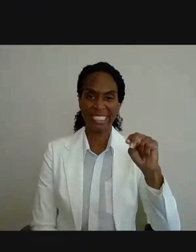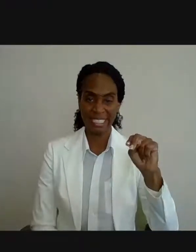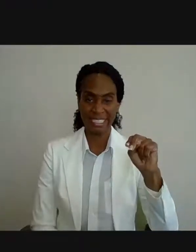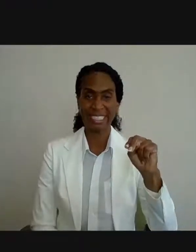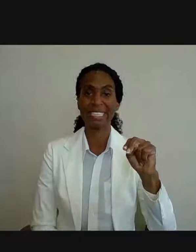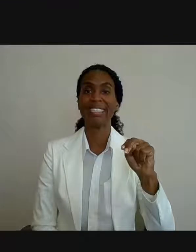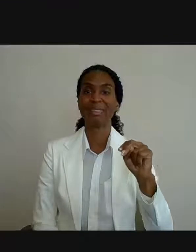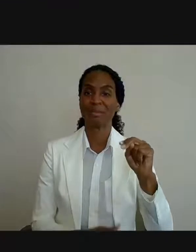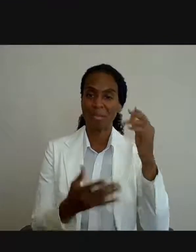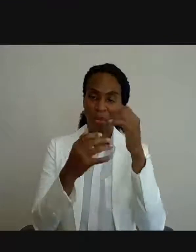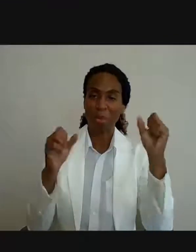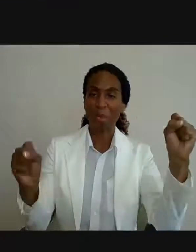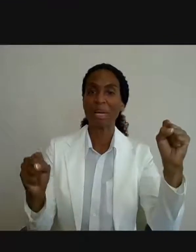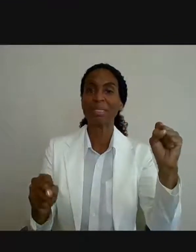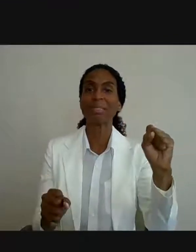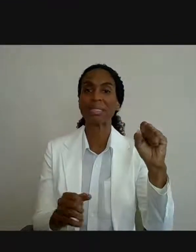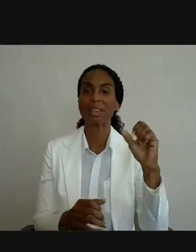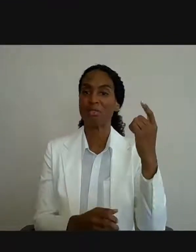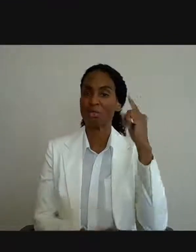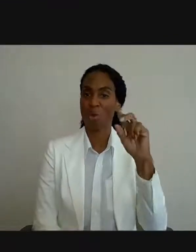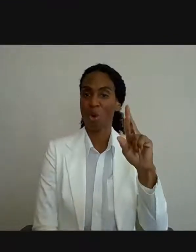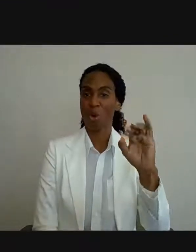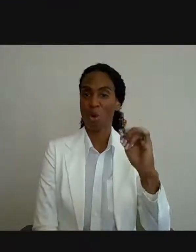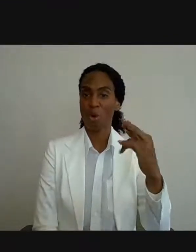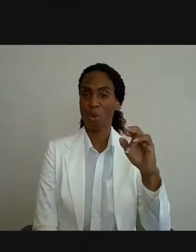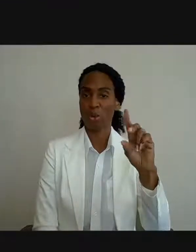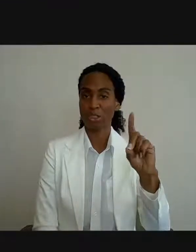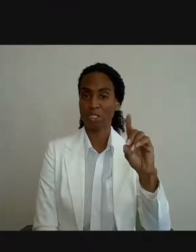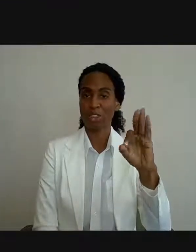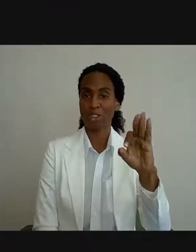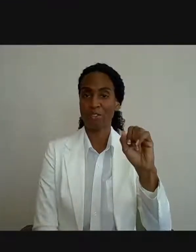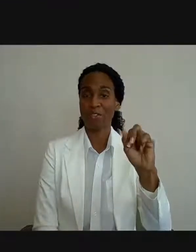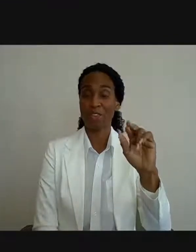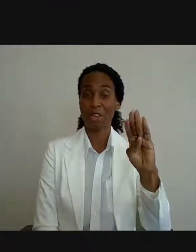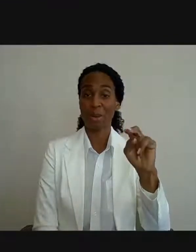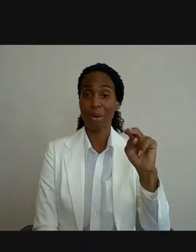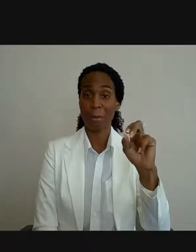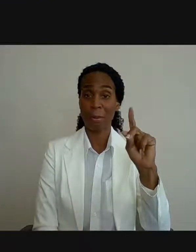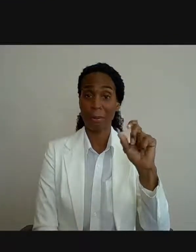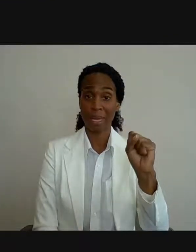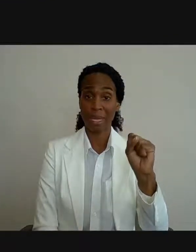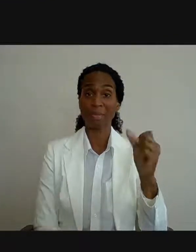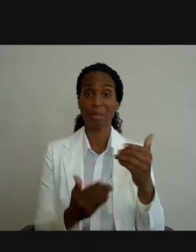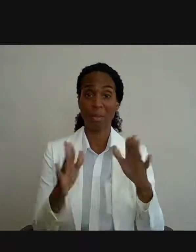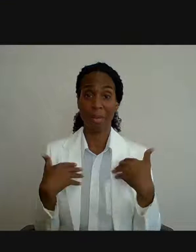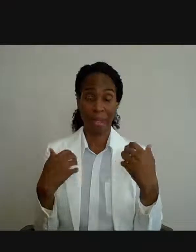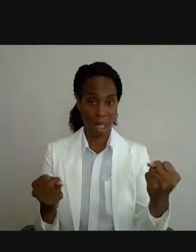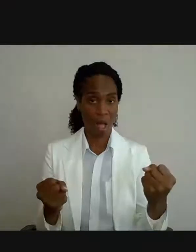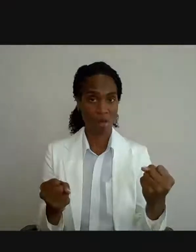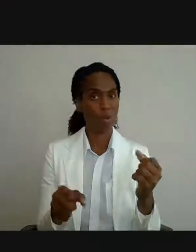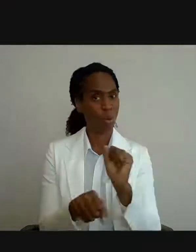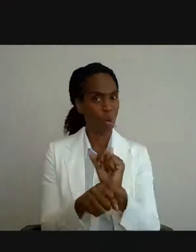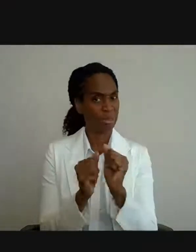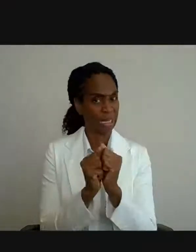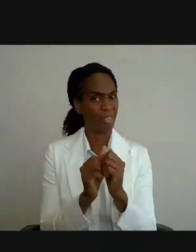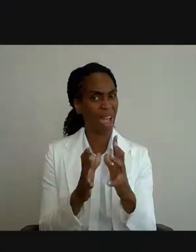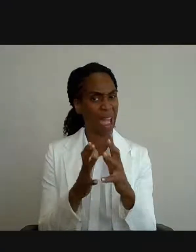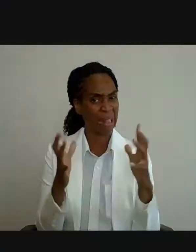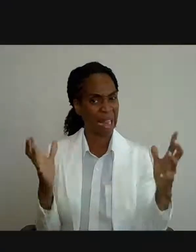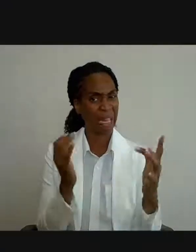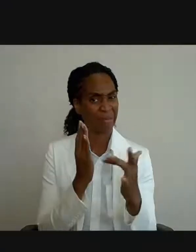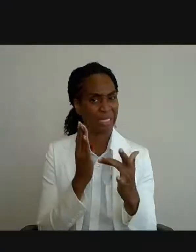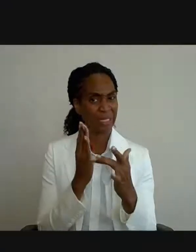Fairbanks School of Public Health. We've worked very closely, and they've provided a lot of technical